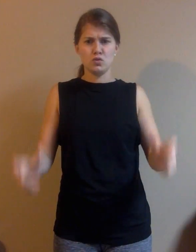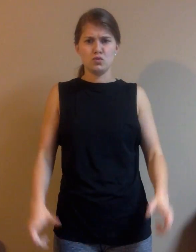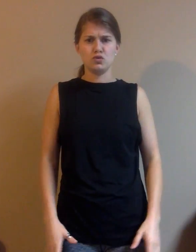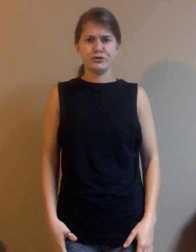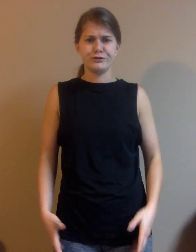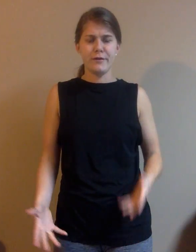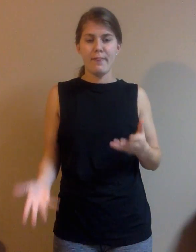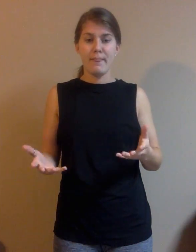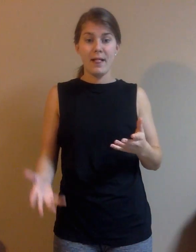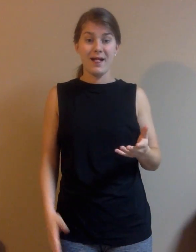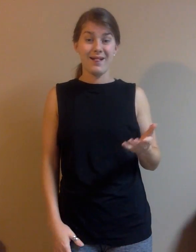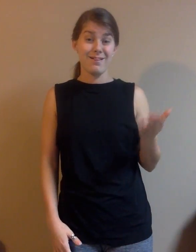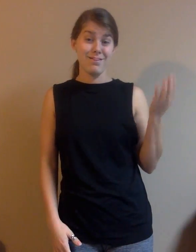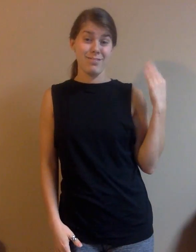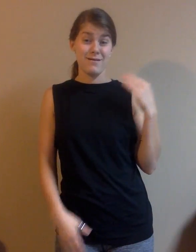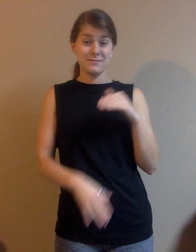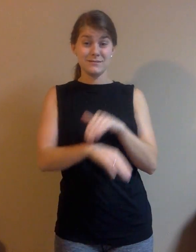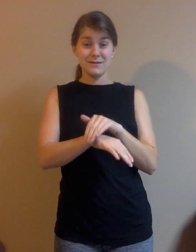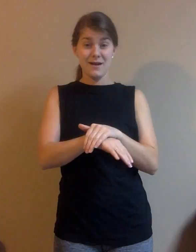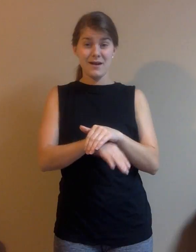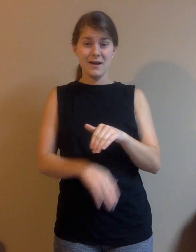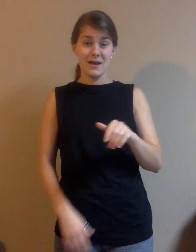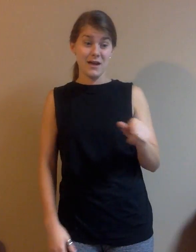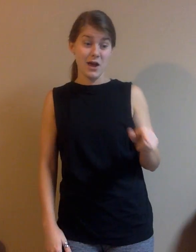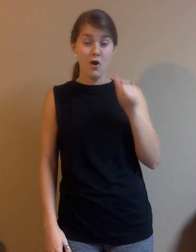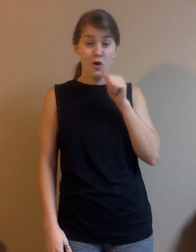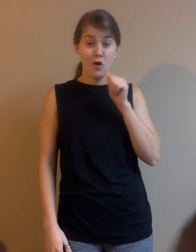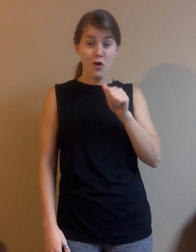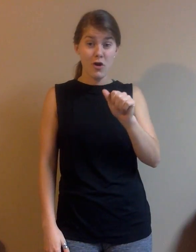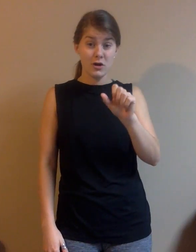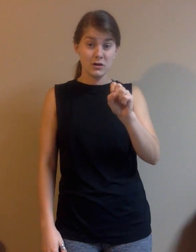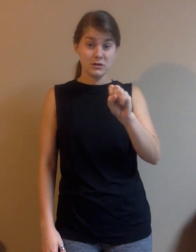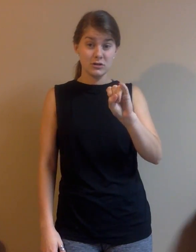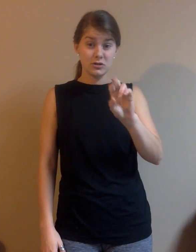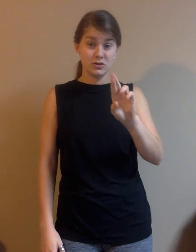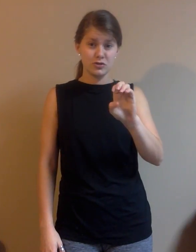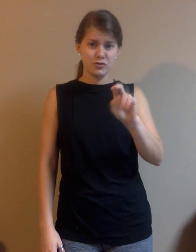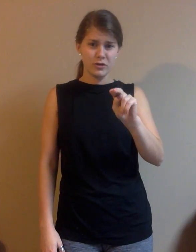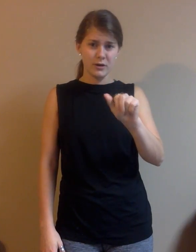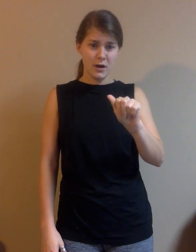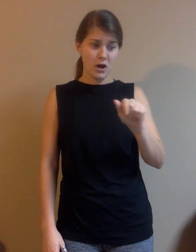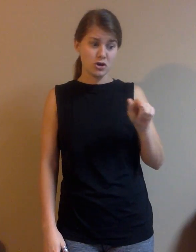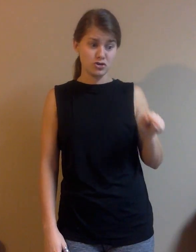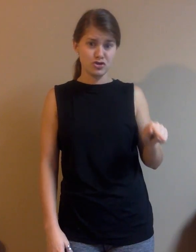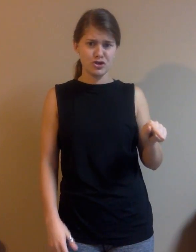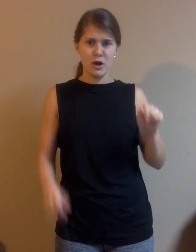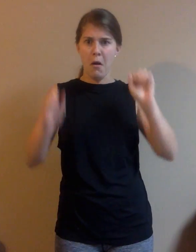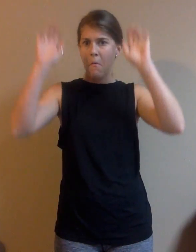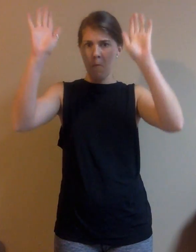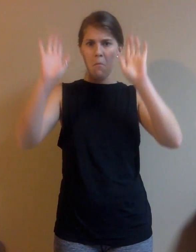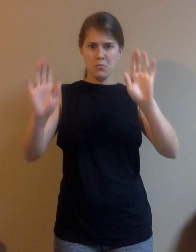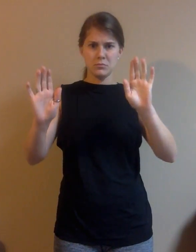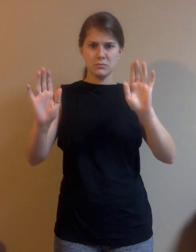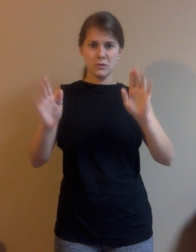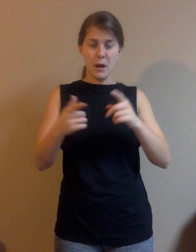could do. And she's exceptional, but I think she's not, so to speak, exceptional in the whole